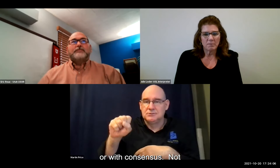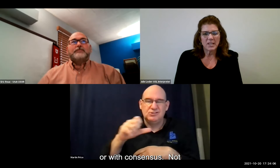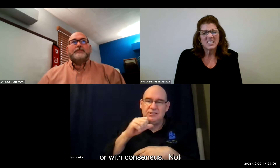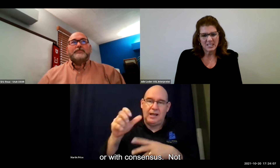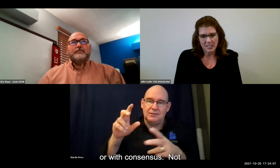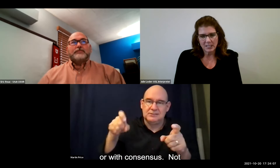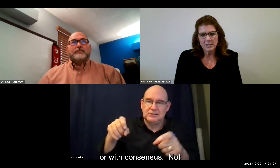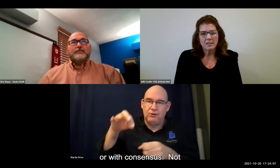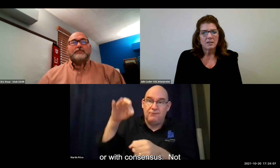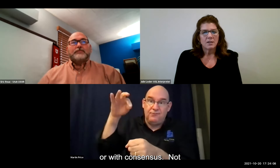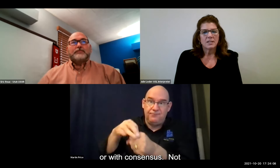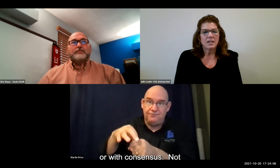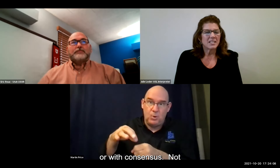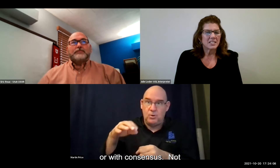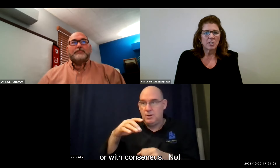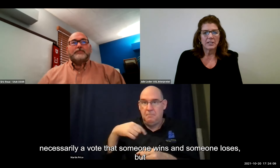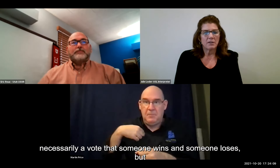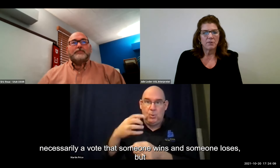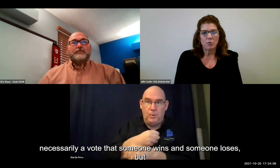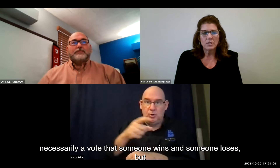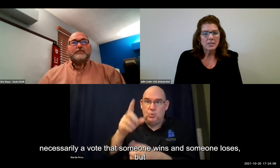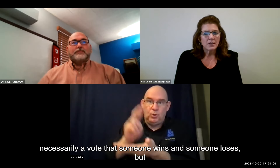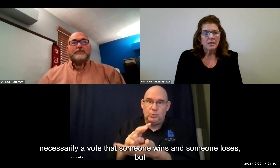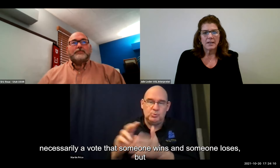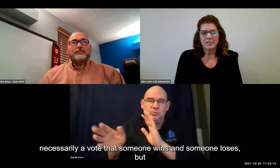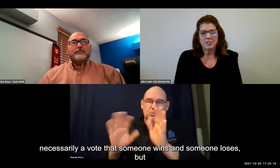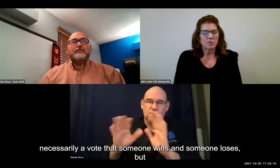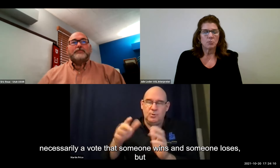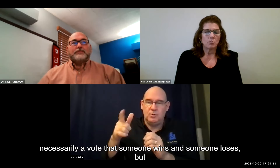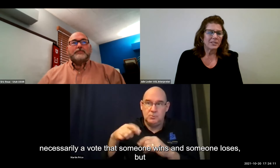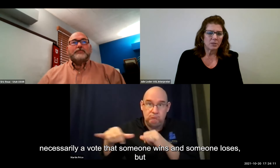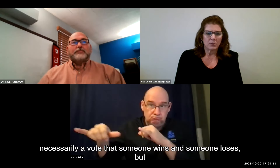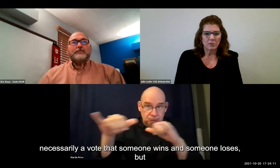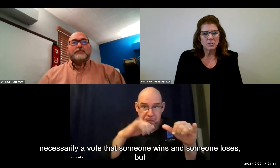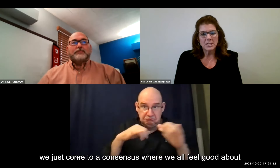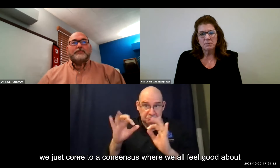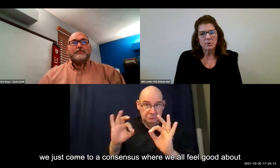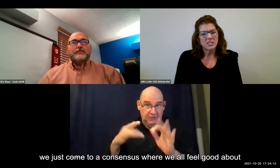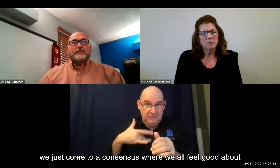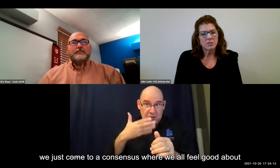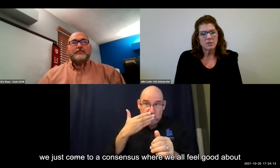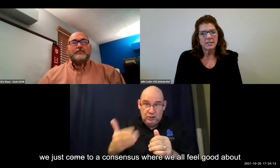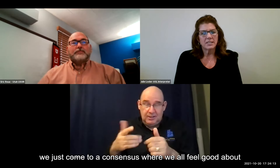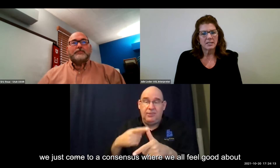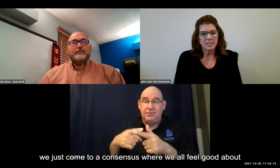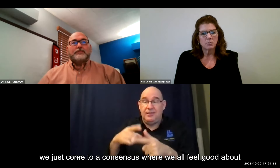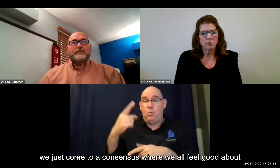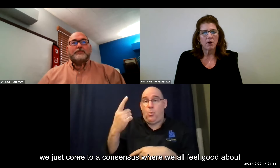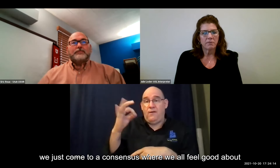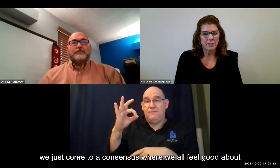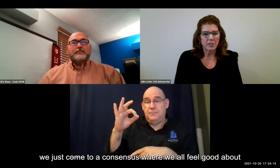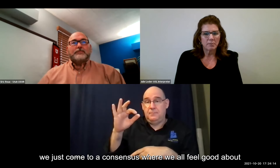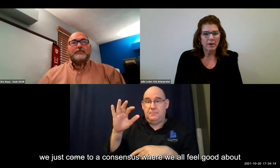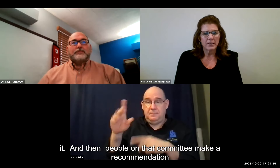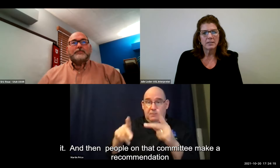with consensus, not necessarily a vote that, someone wins, someone loses, but we just come to a consensus where